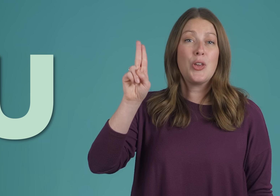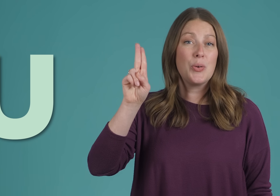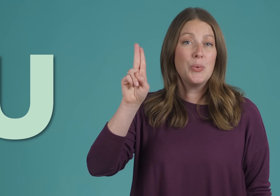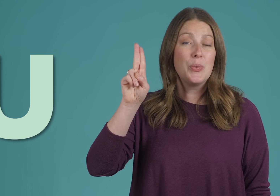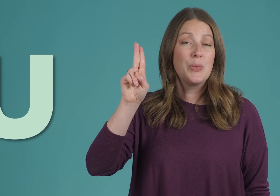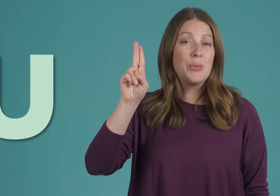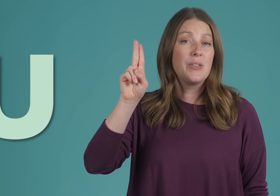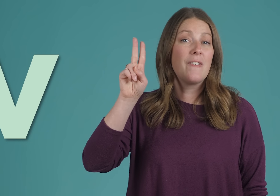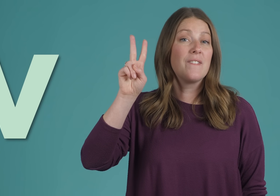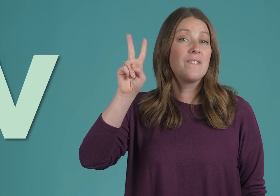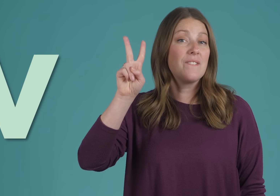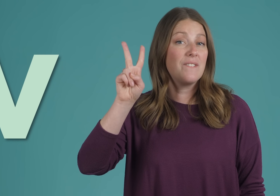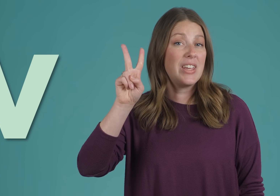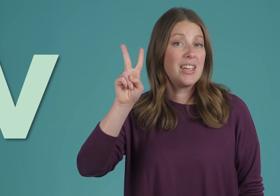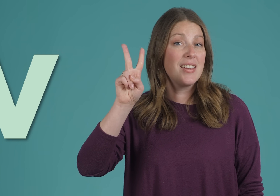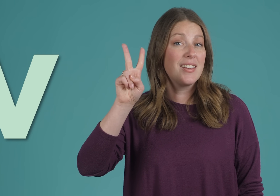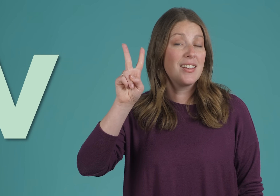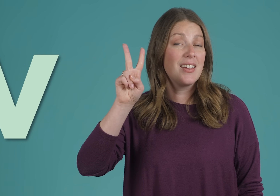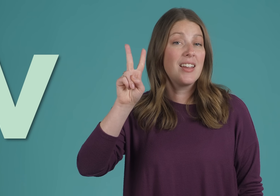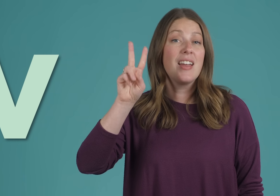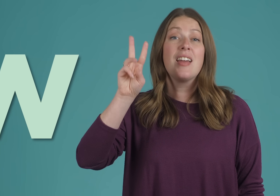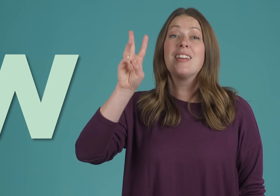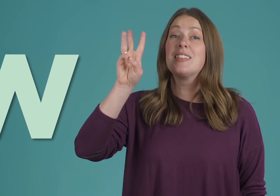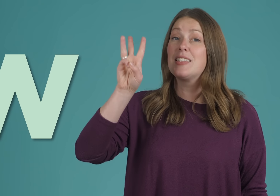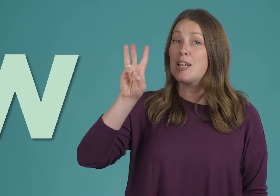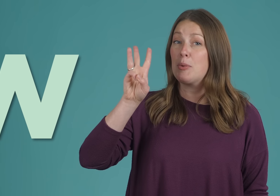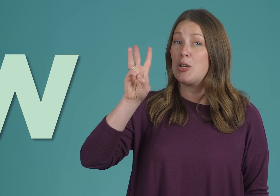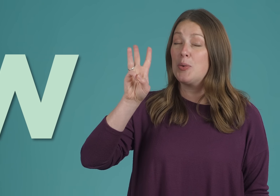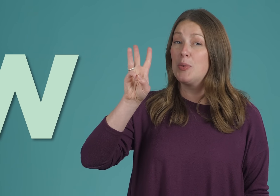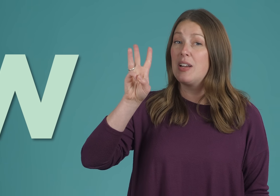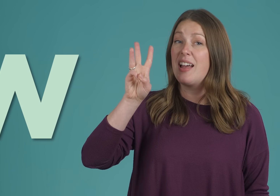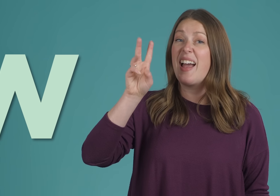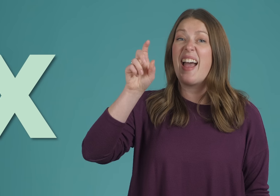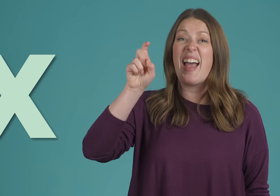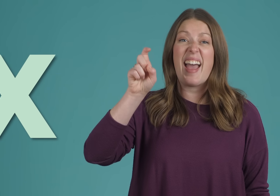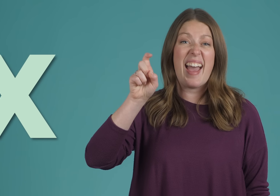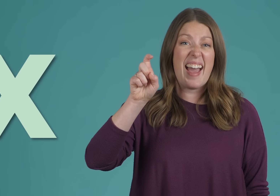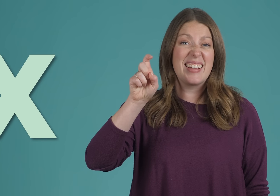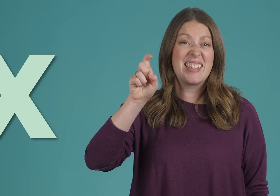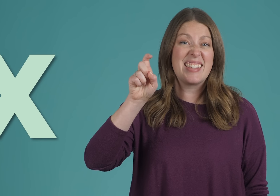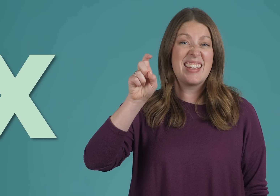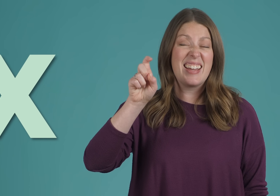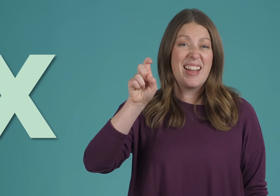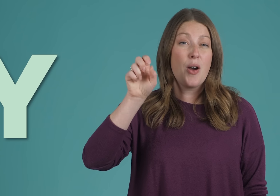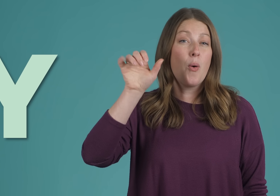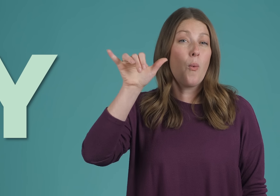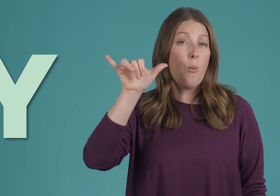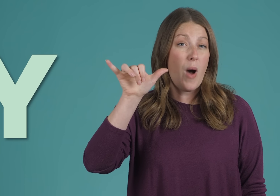U, V, W, X,